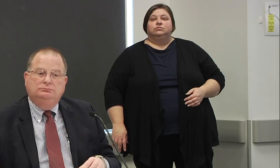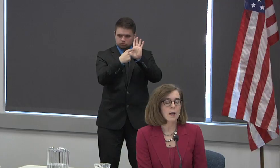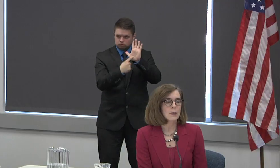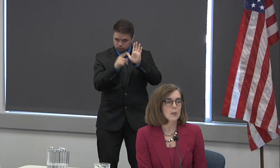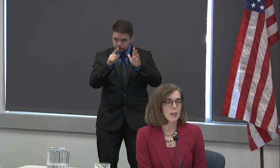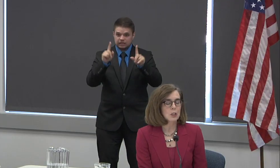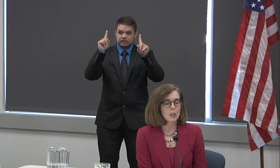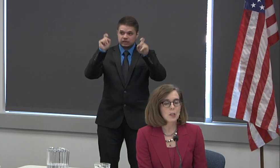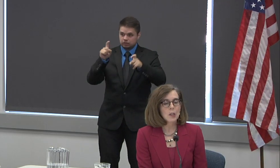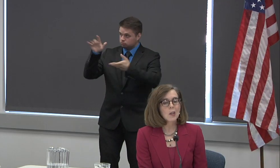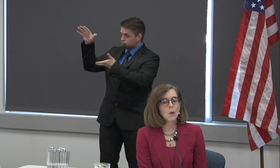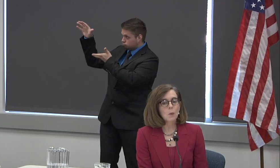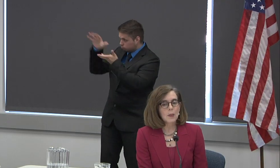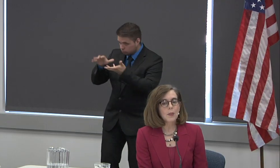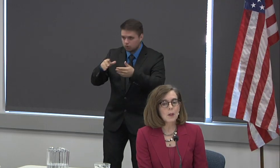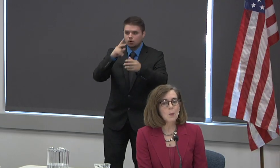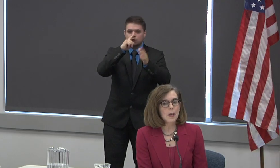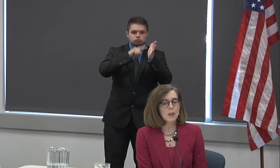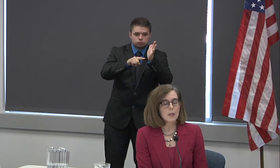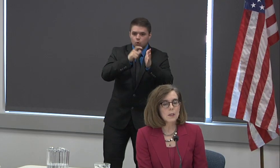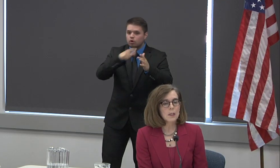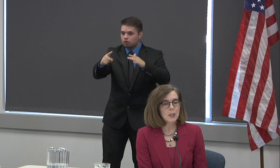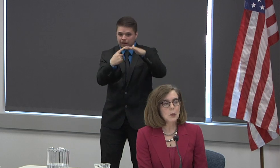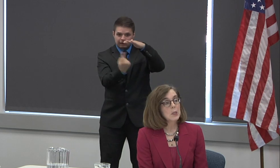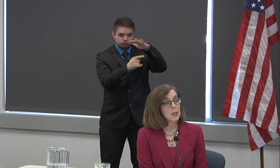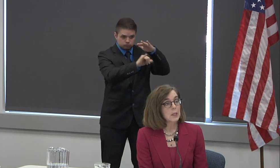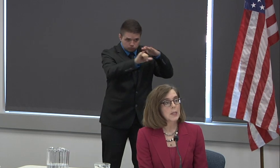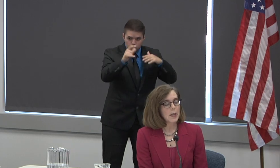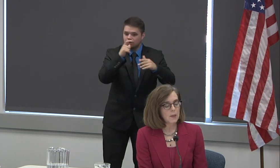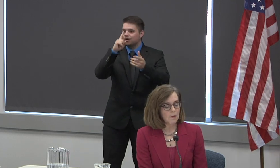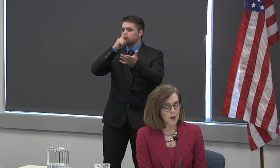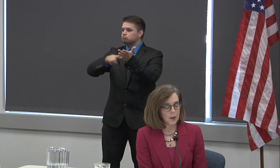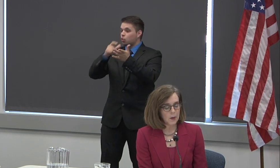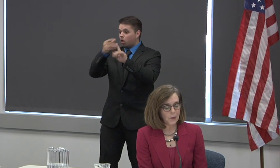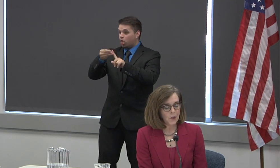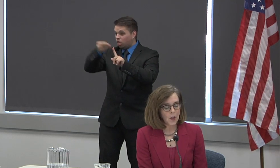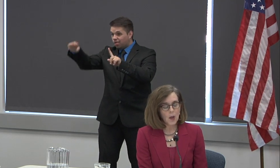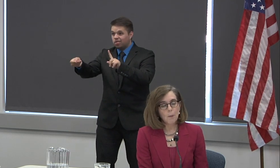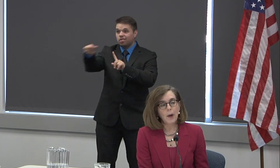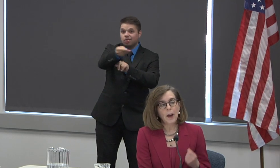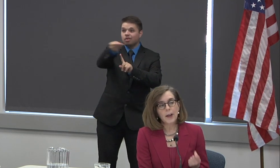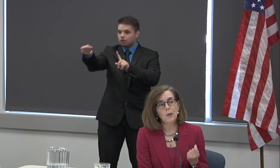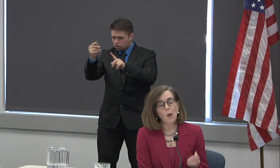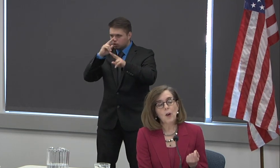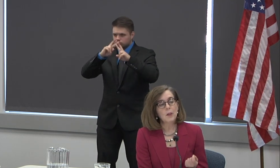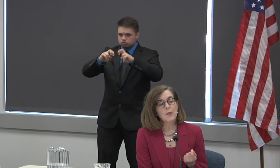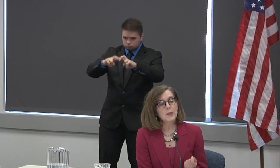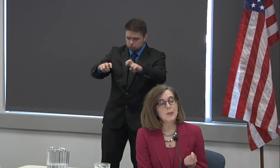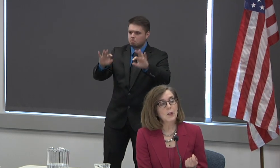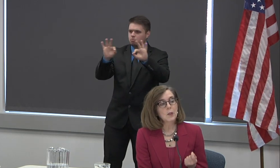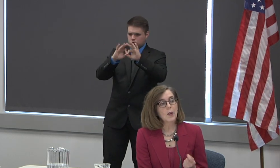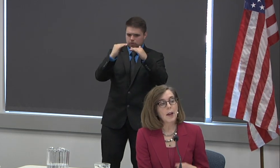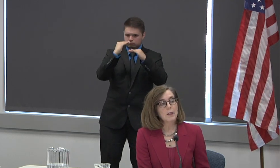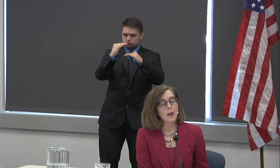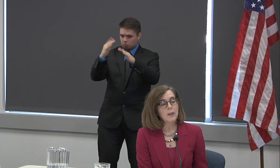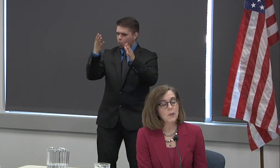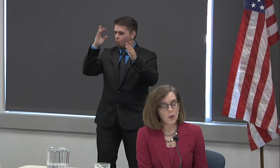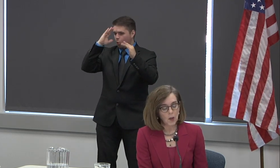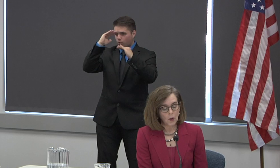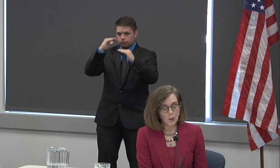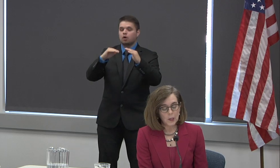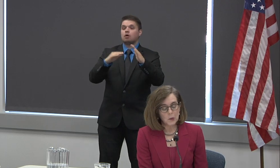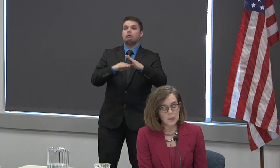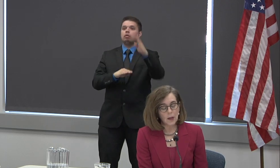and isolation, we think we can continue to contain the virus. Behind all of these sector guidelines,